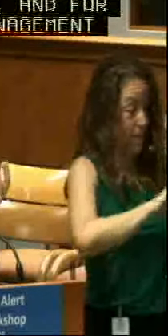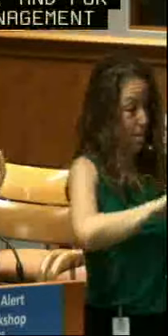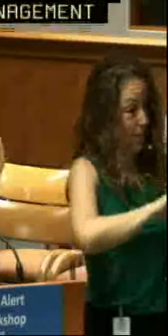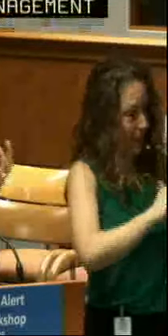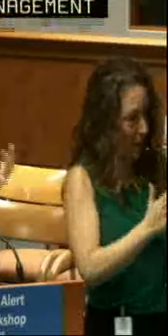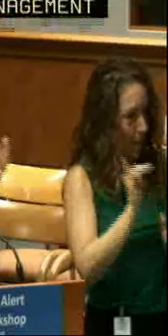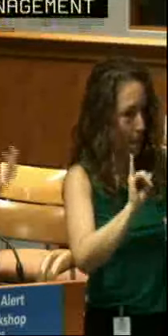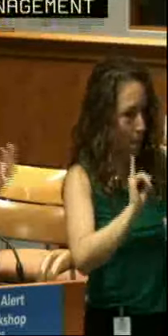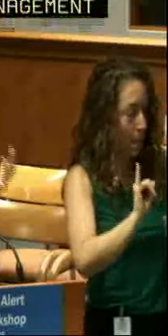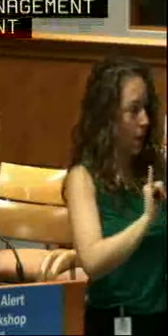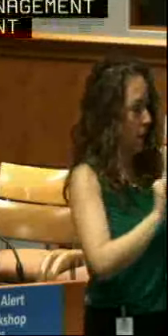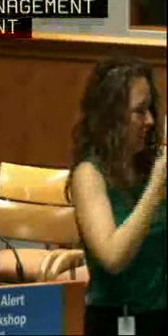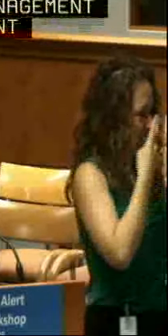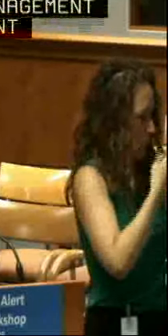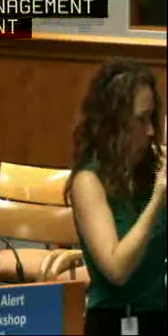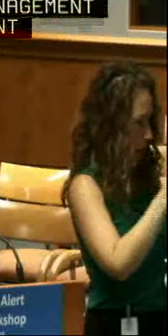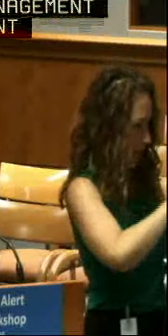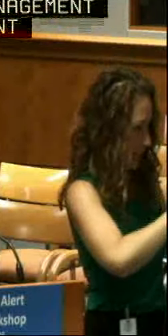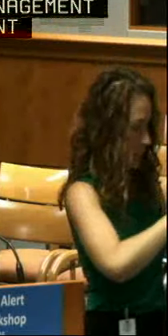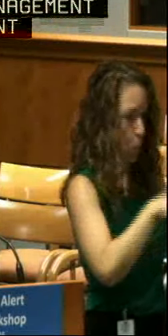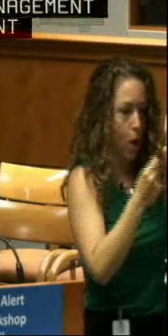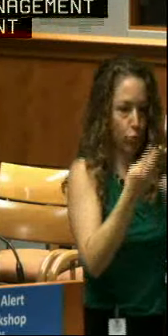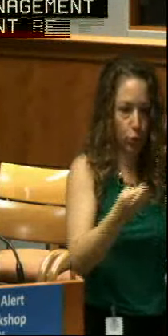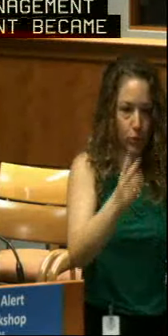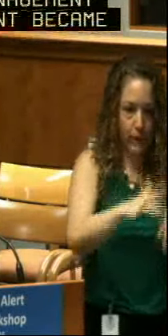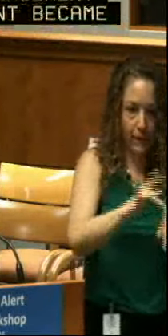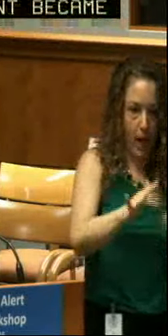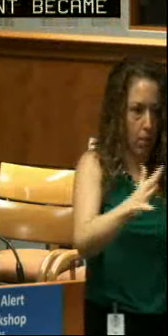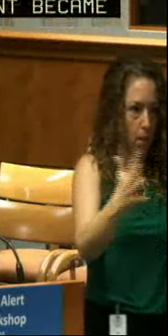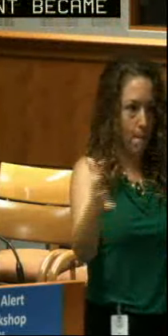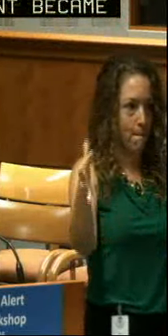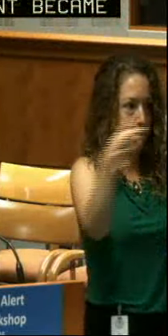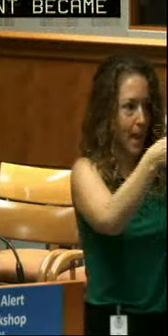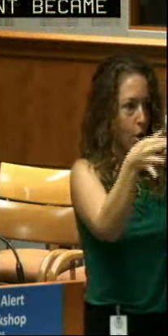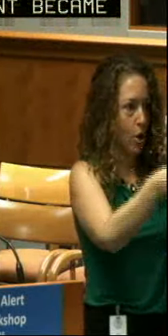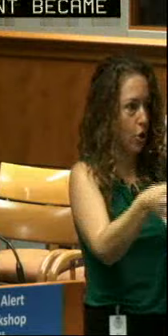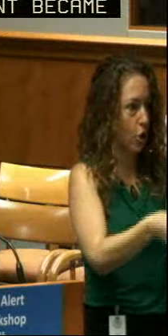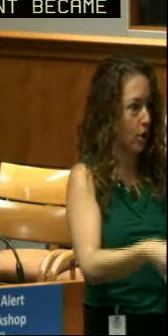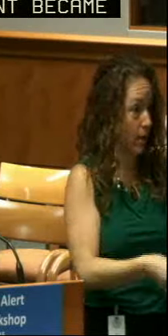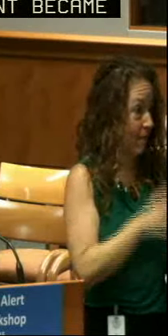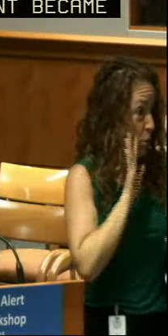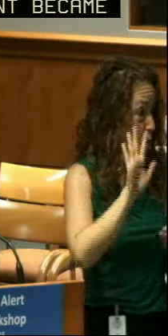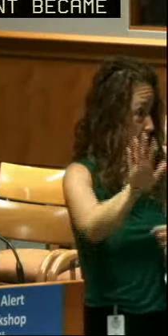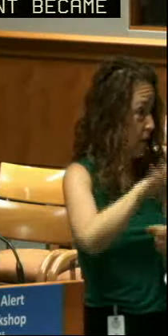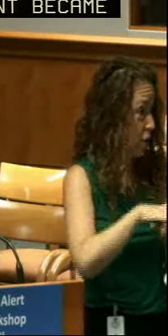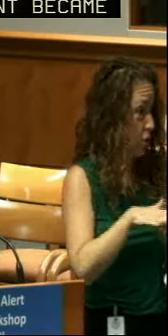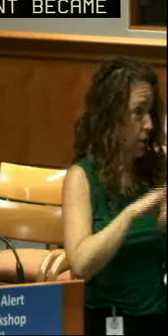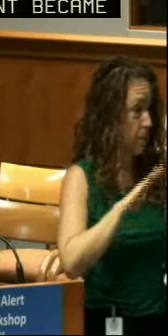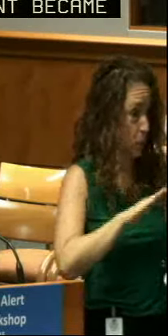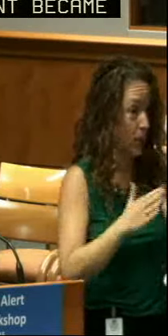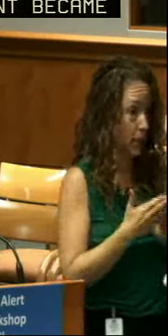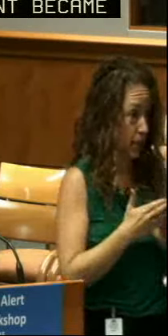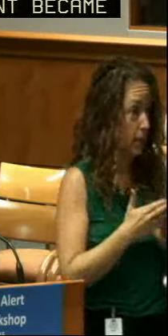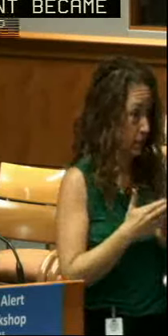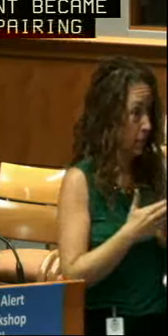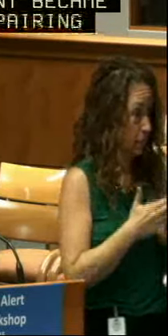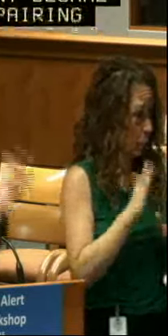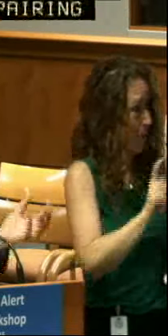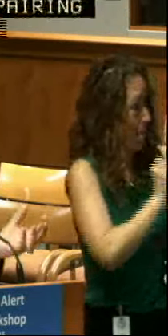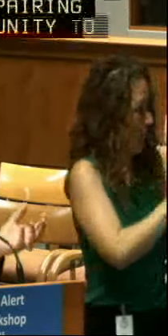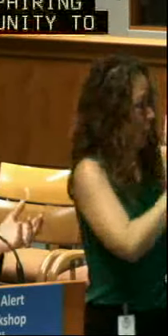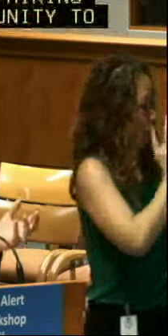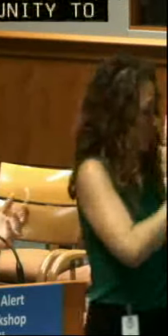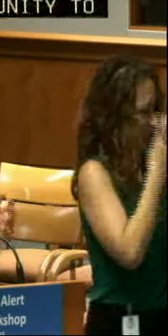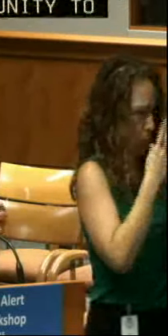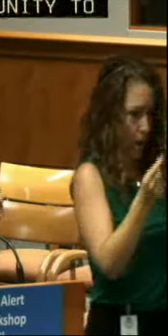and resource pairing mechanism for the community to ensure that what they had available to mitigate